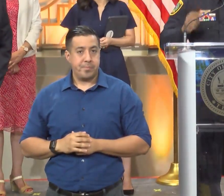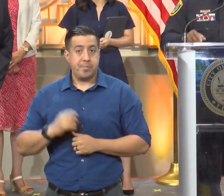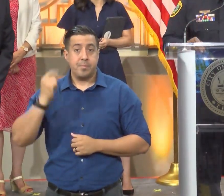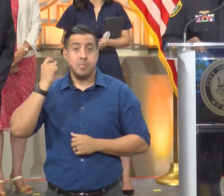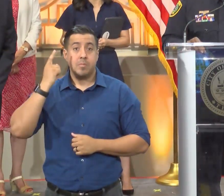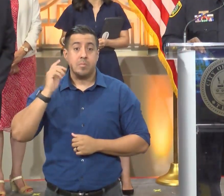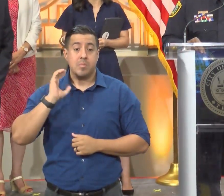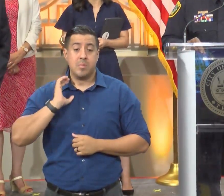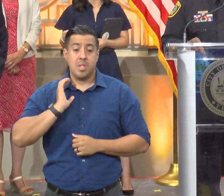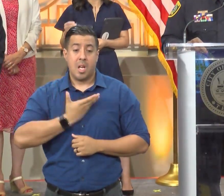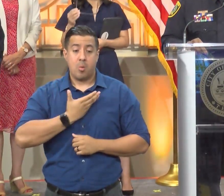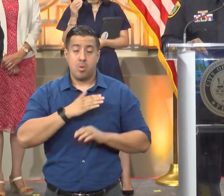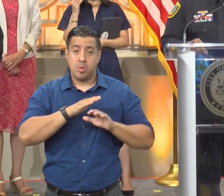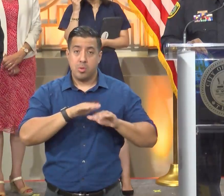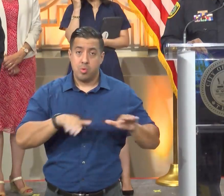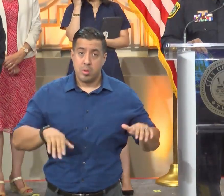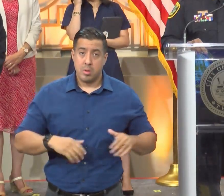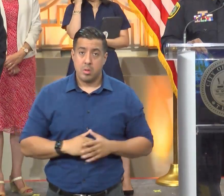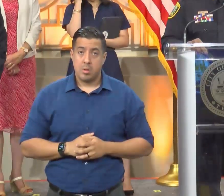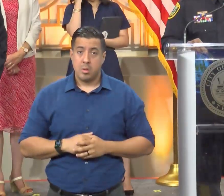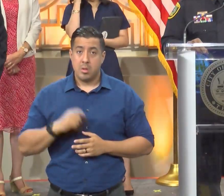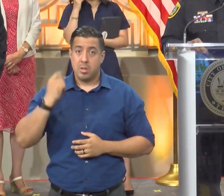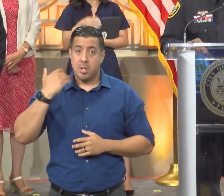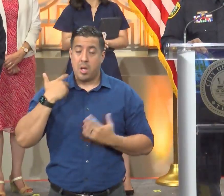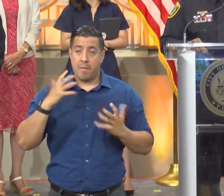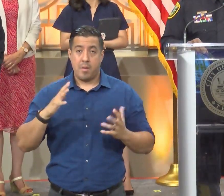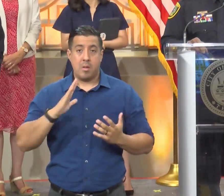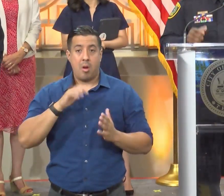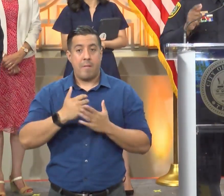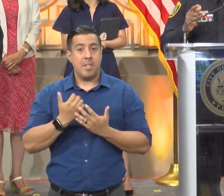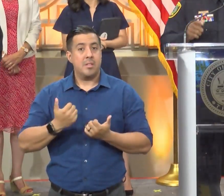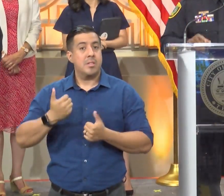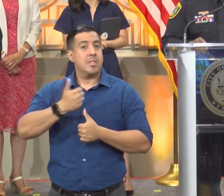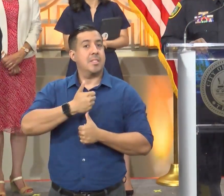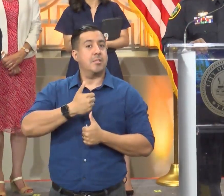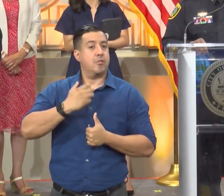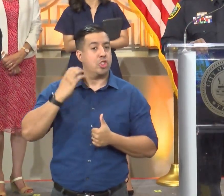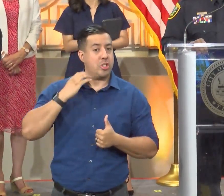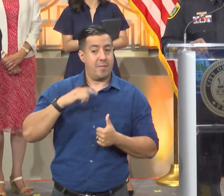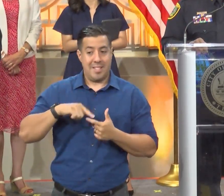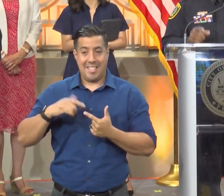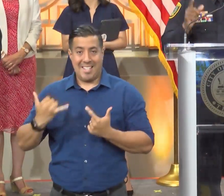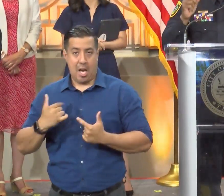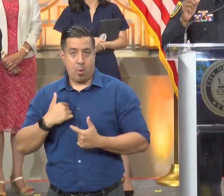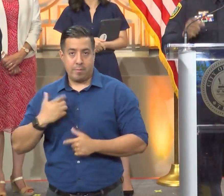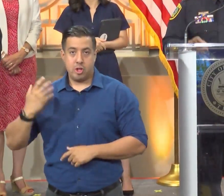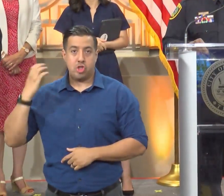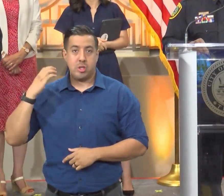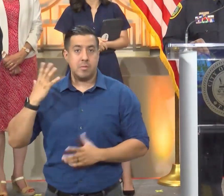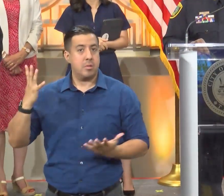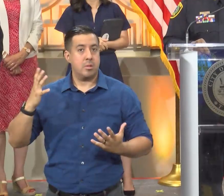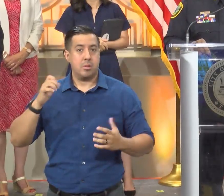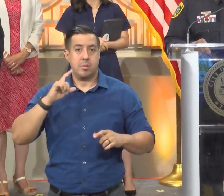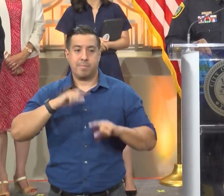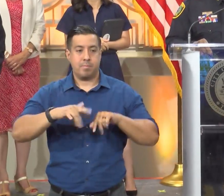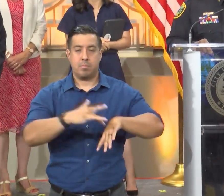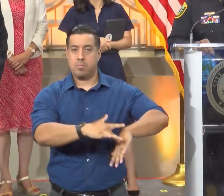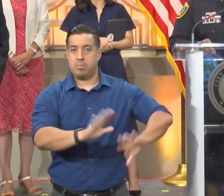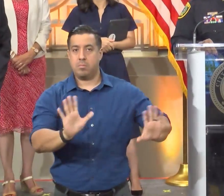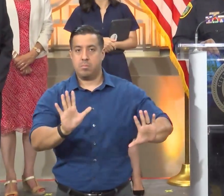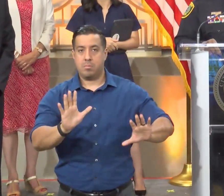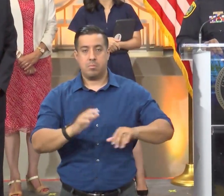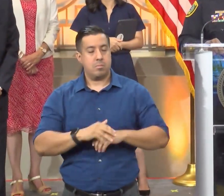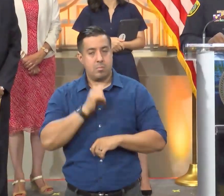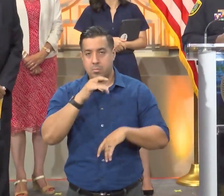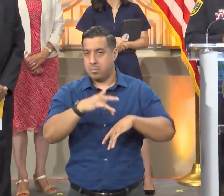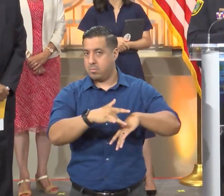Our children, I've said it as executive assistant chief, I'm going to say it as chief. Hands off. Hands